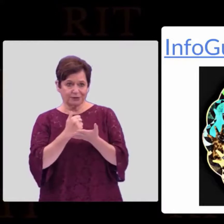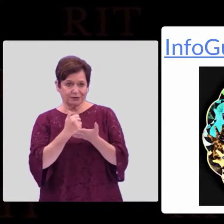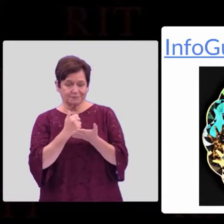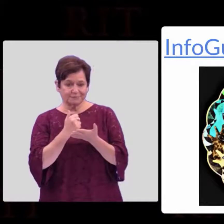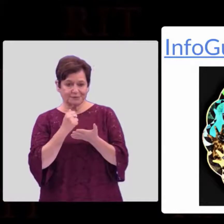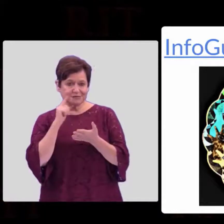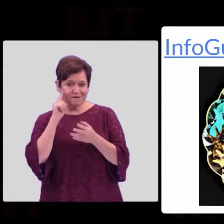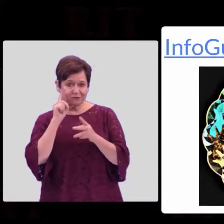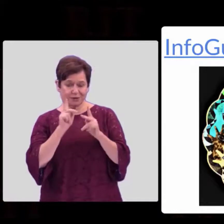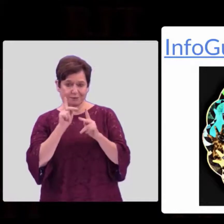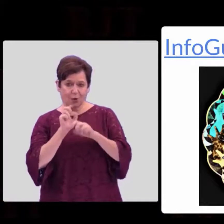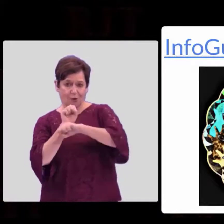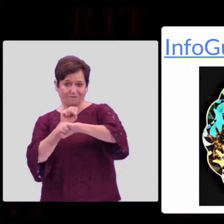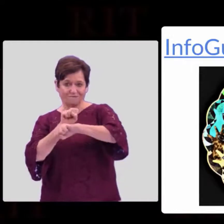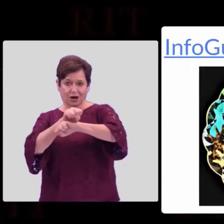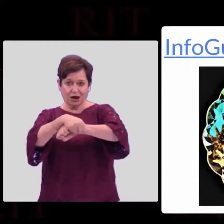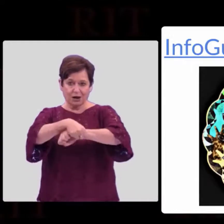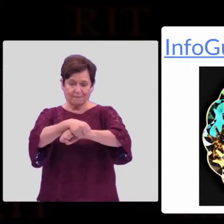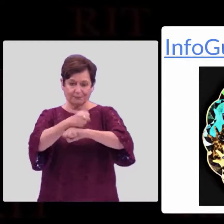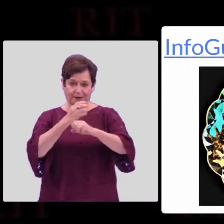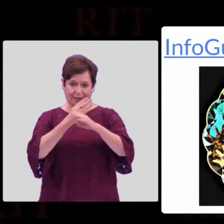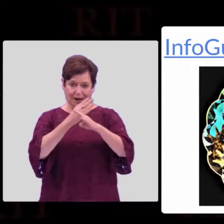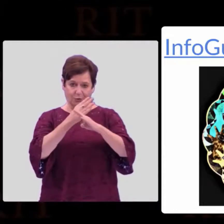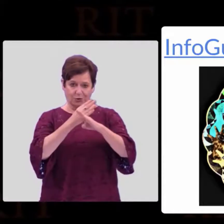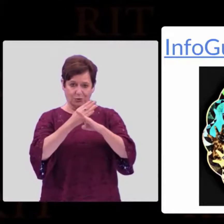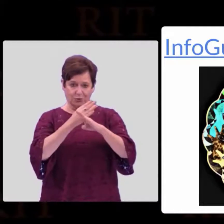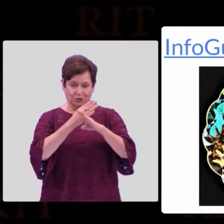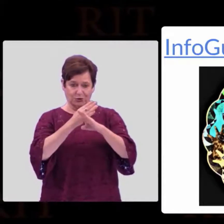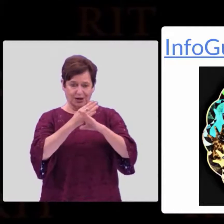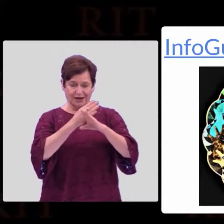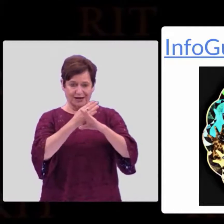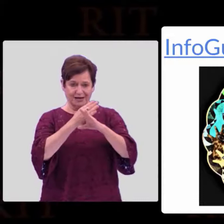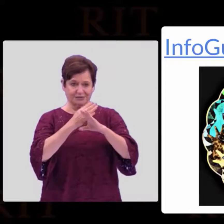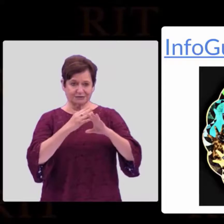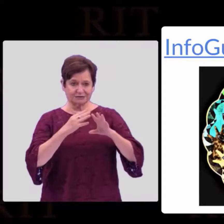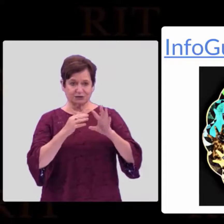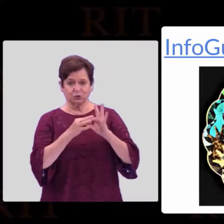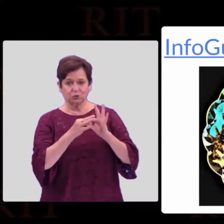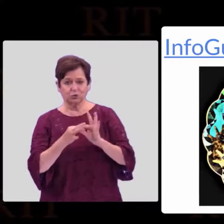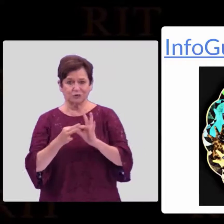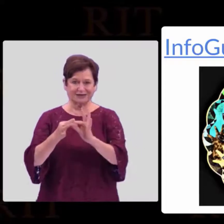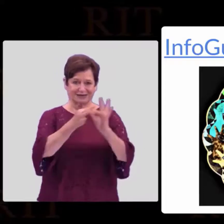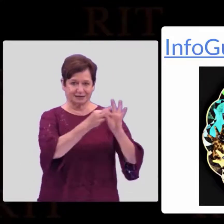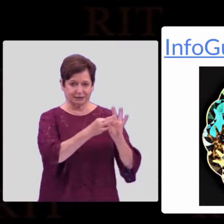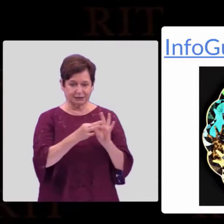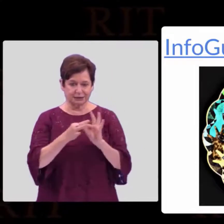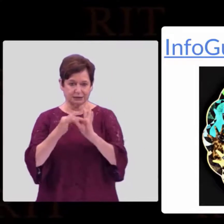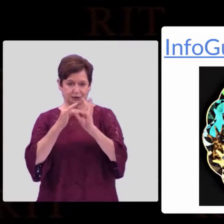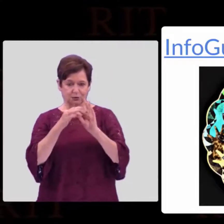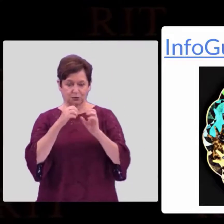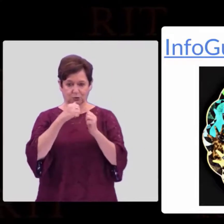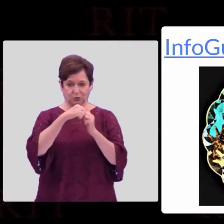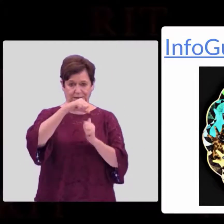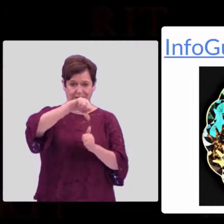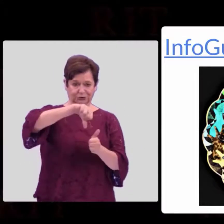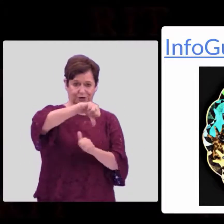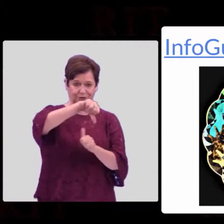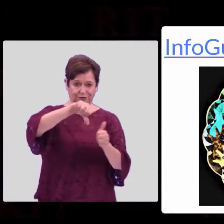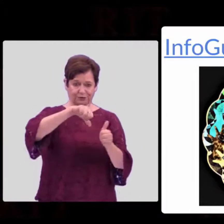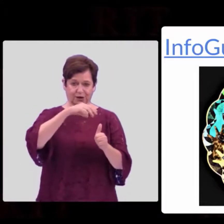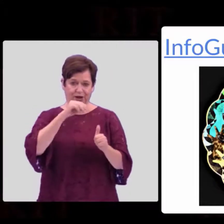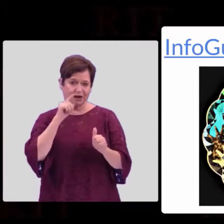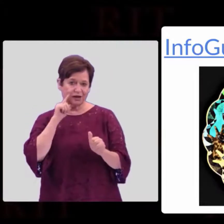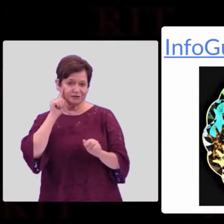What helps deaf people overcome barriers is uniting with each other